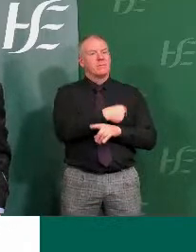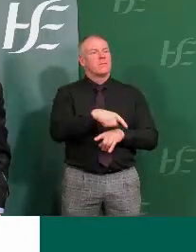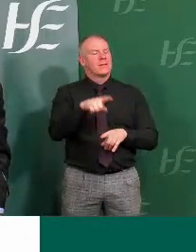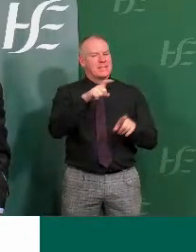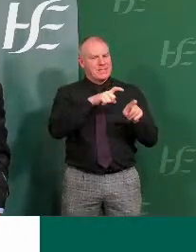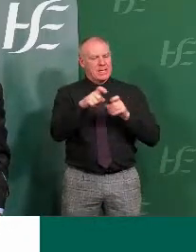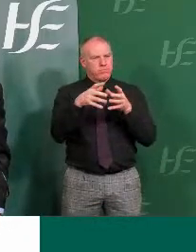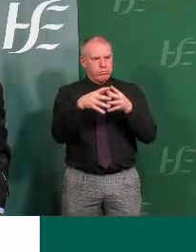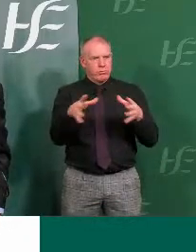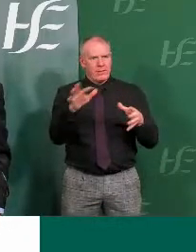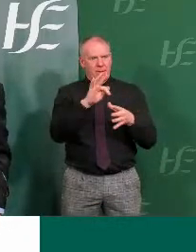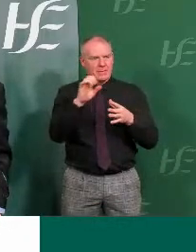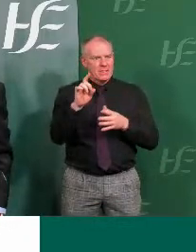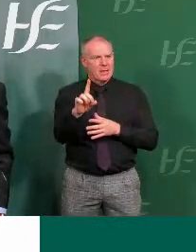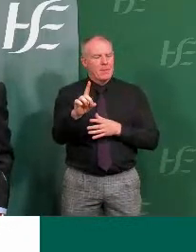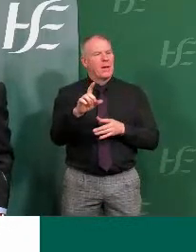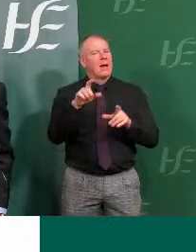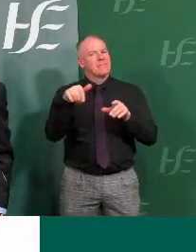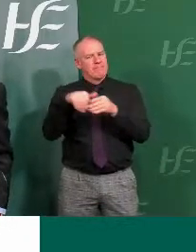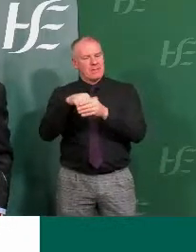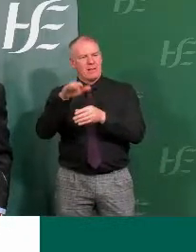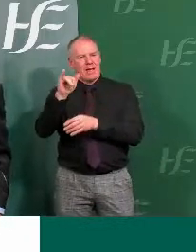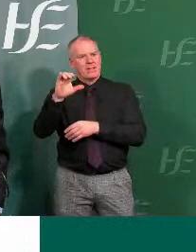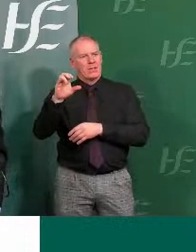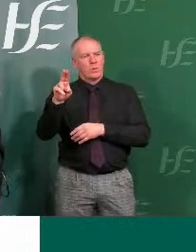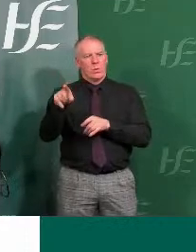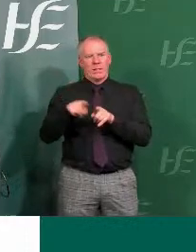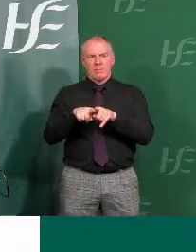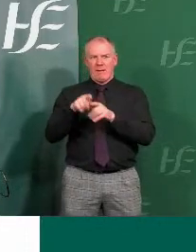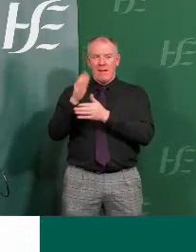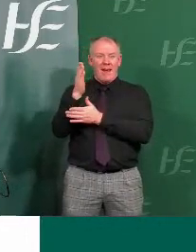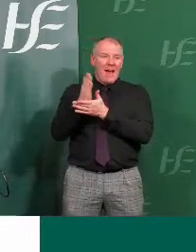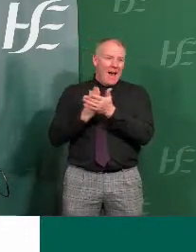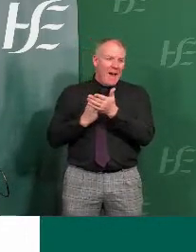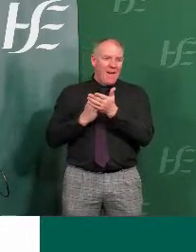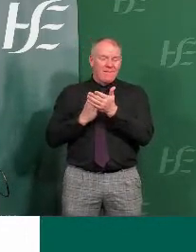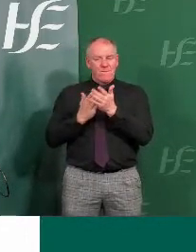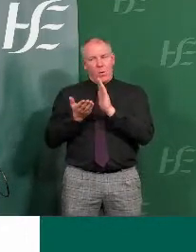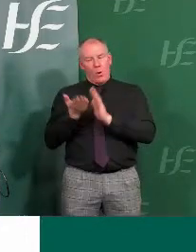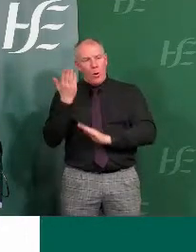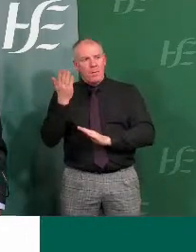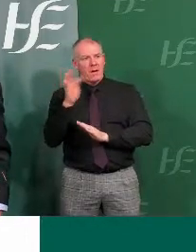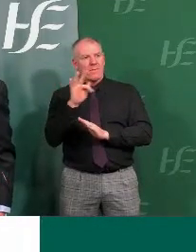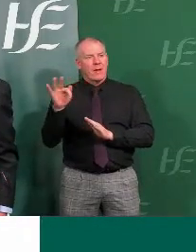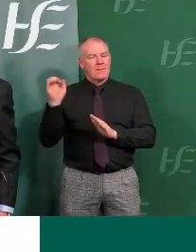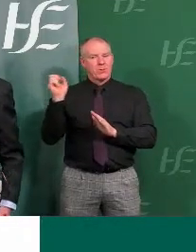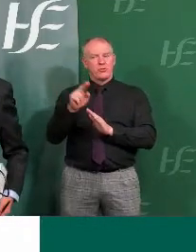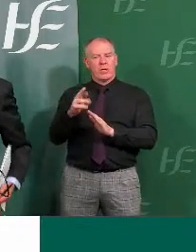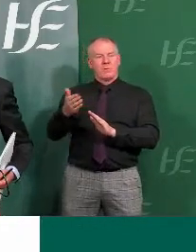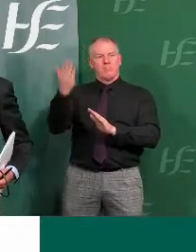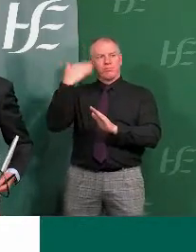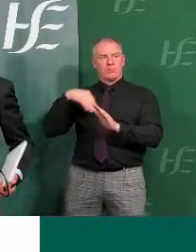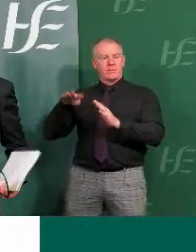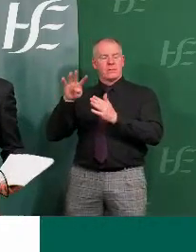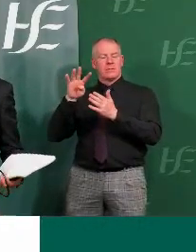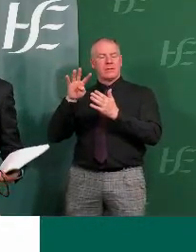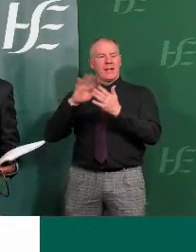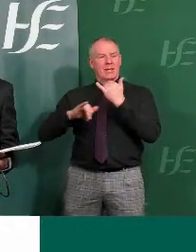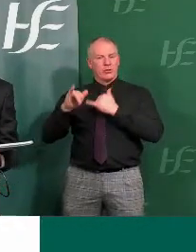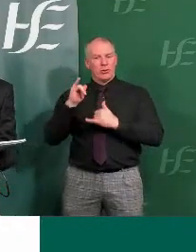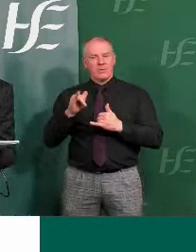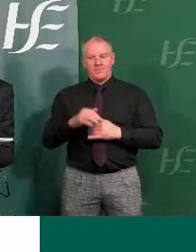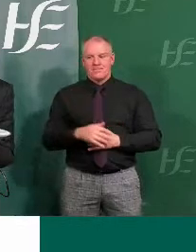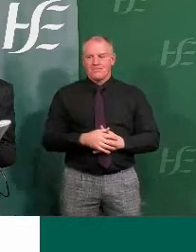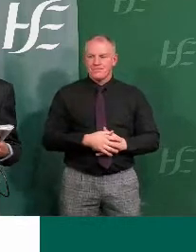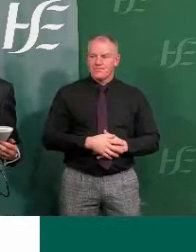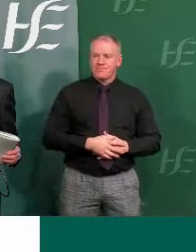December. Likewise, ICU, just about half or less than of what we saw in that peak in January at 94. So that what